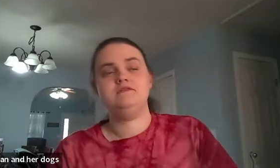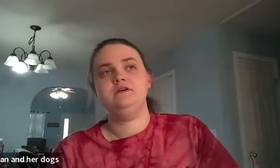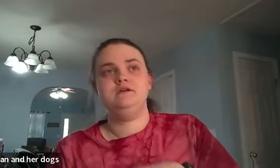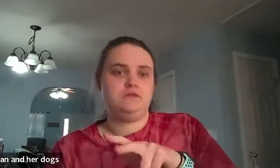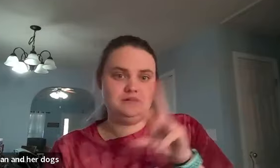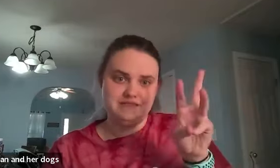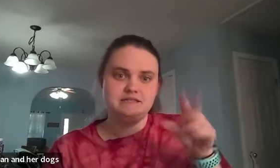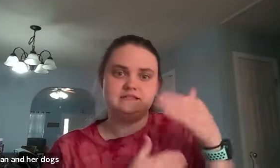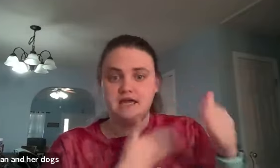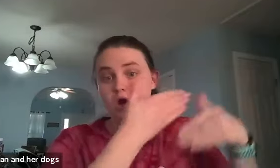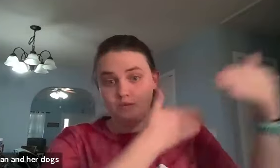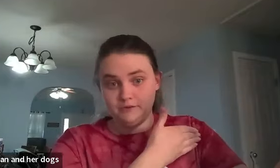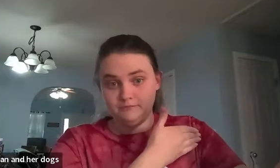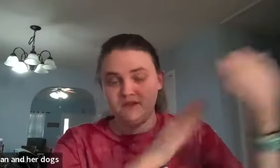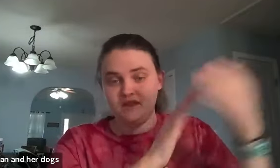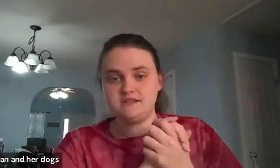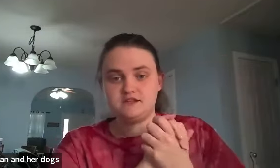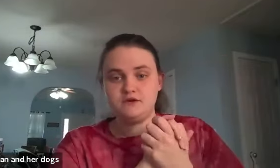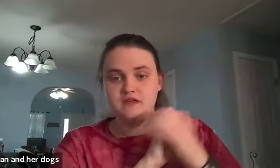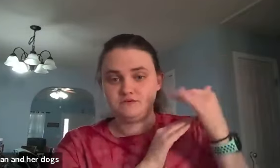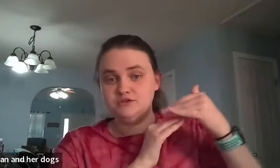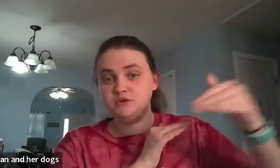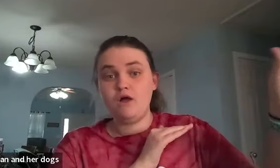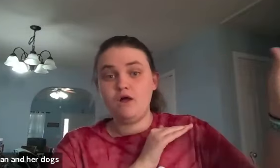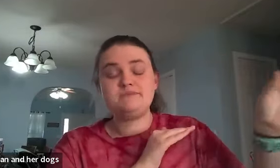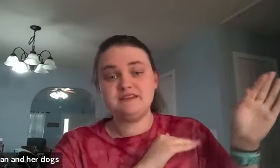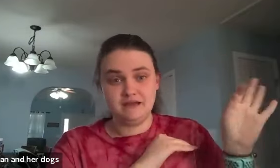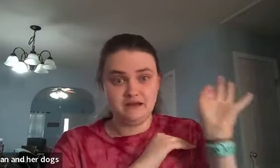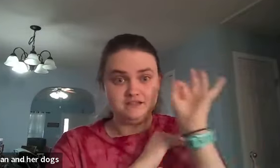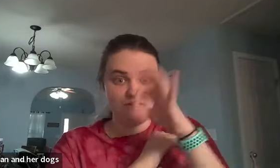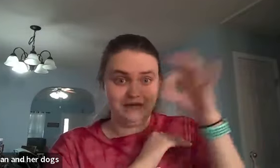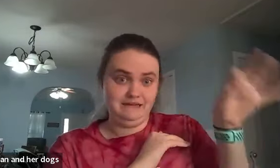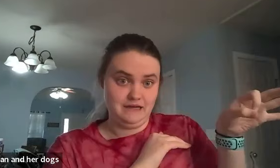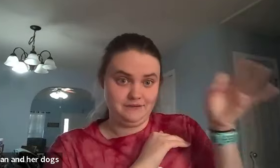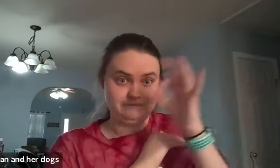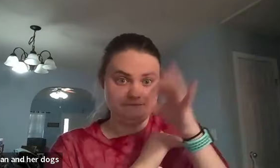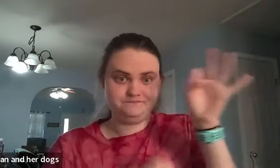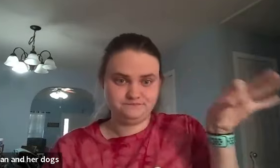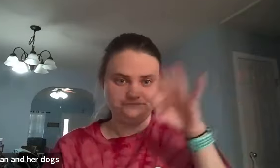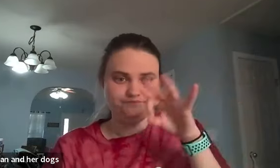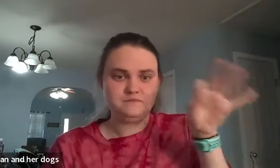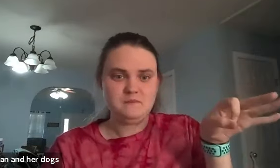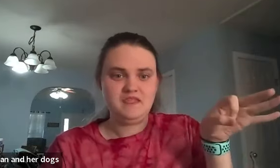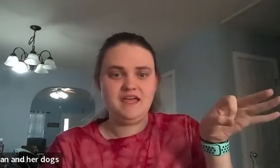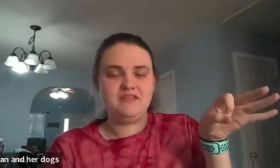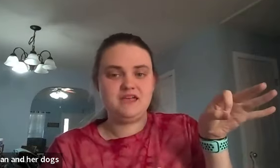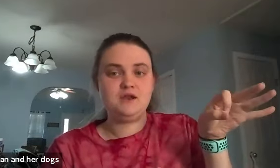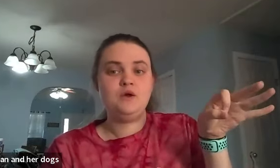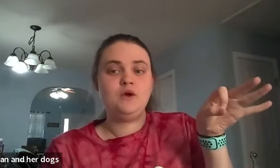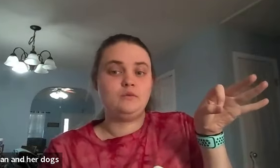35, 36, and onward. And so that's what you do all the way up to 99. So 99. And then when